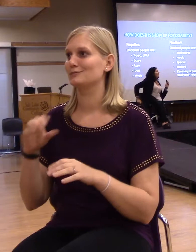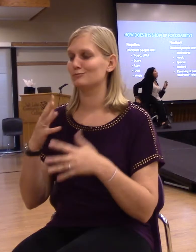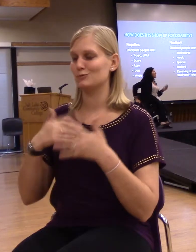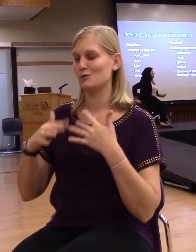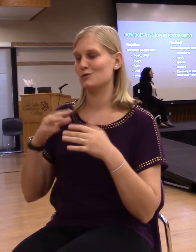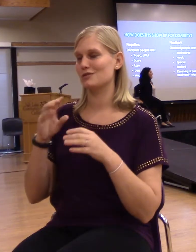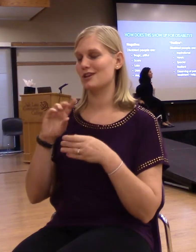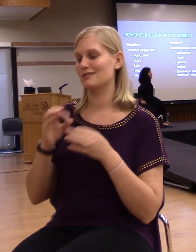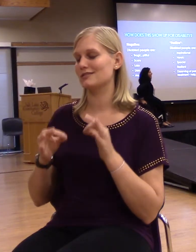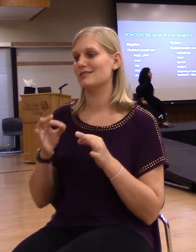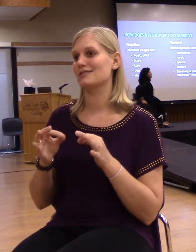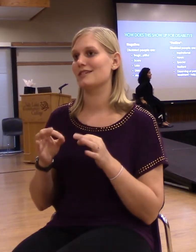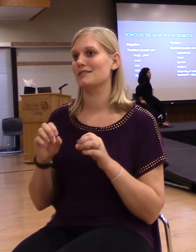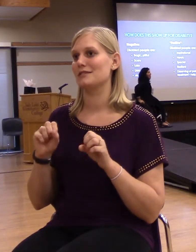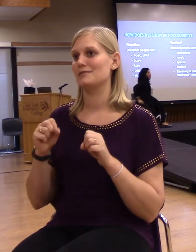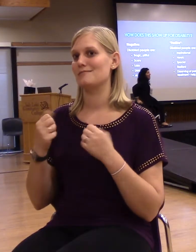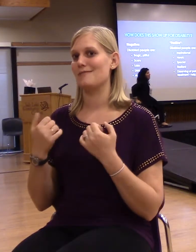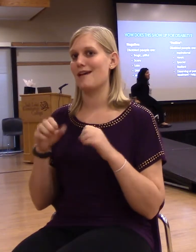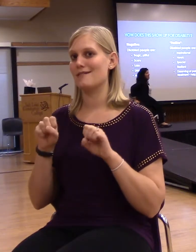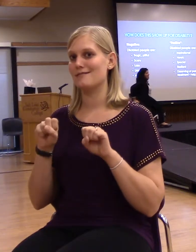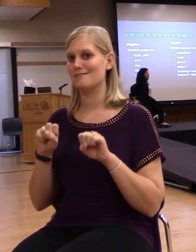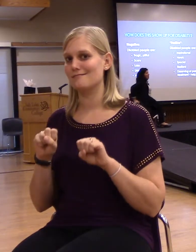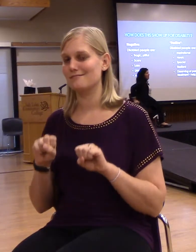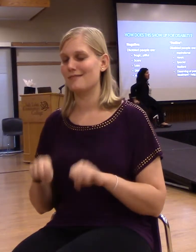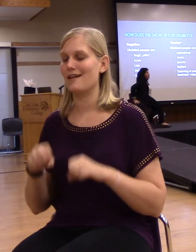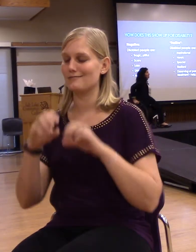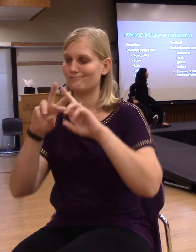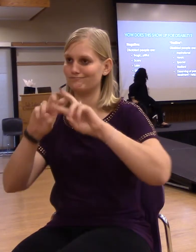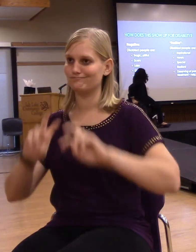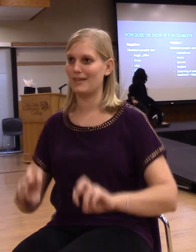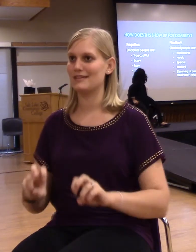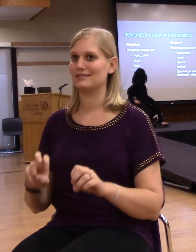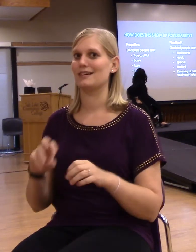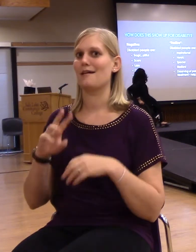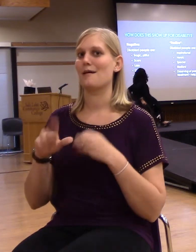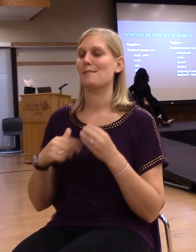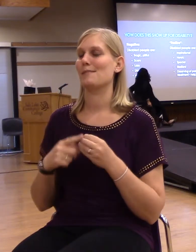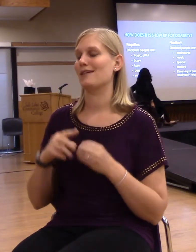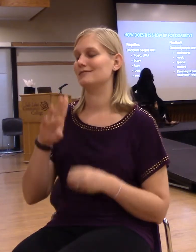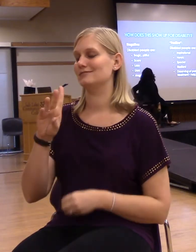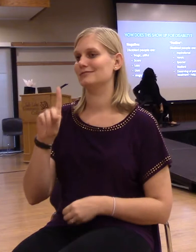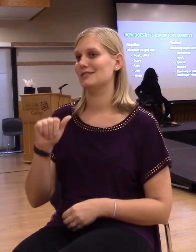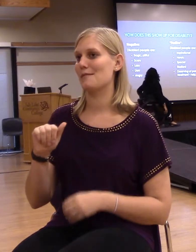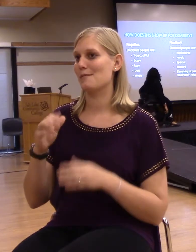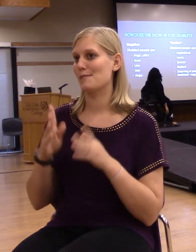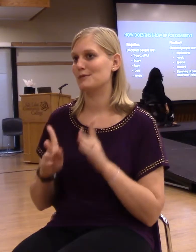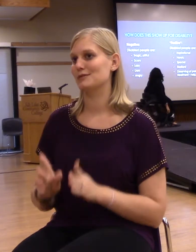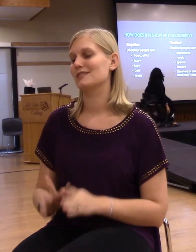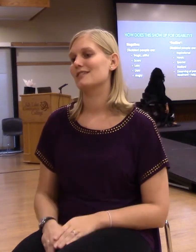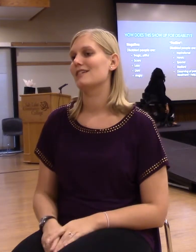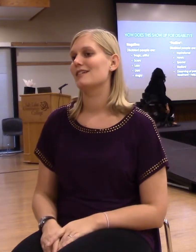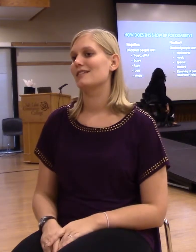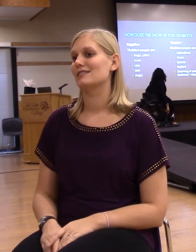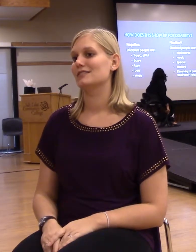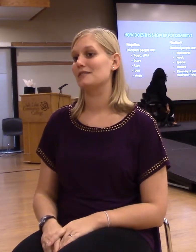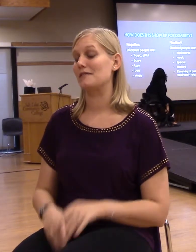So now let's start to unpack some stereotypes about disabled people. So the